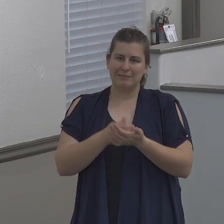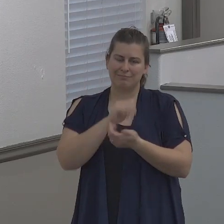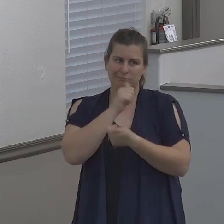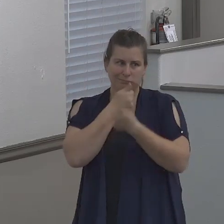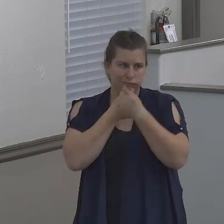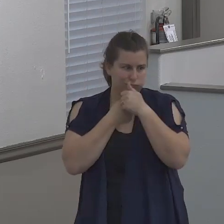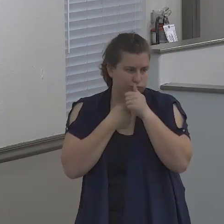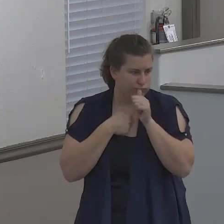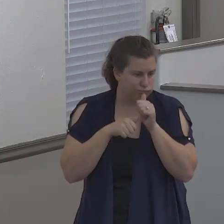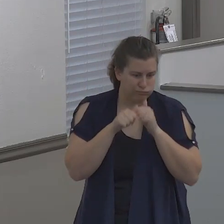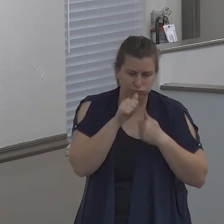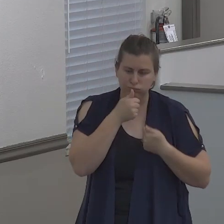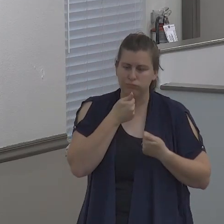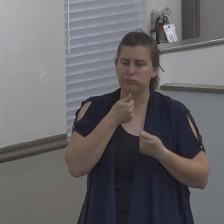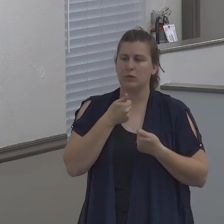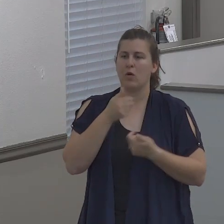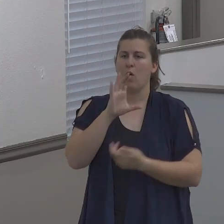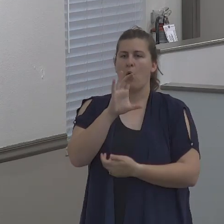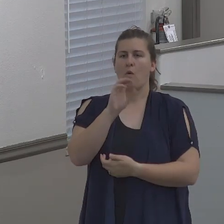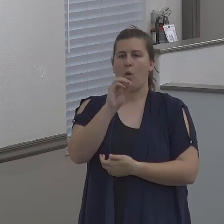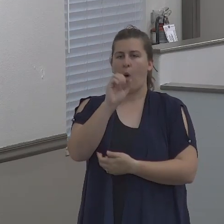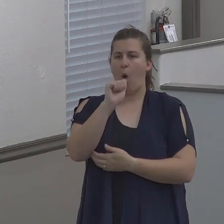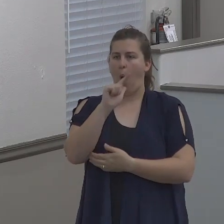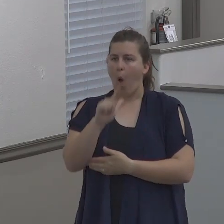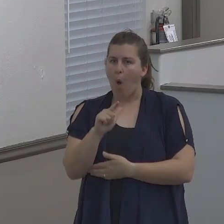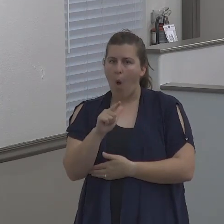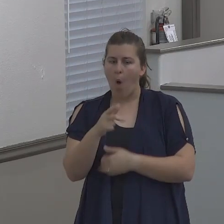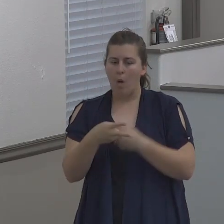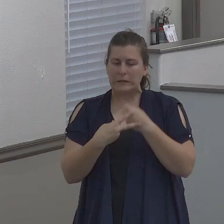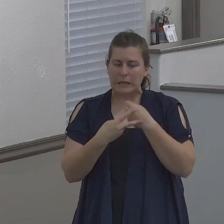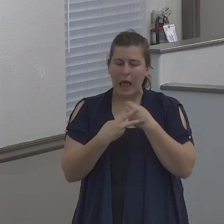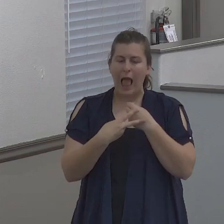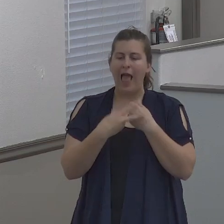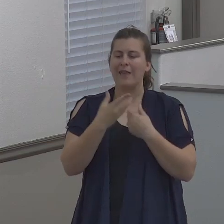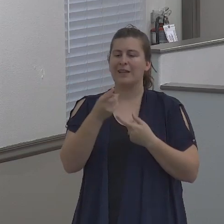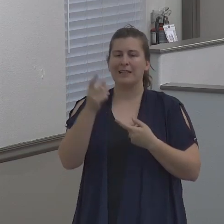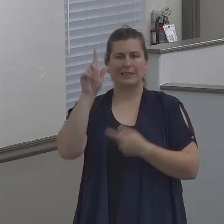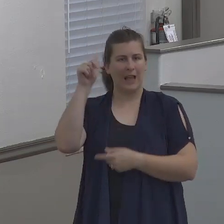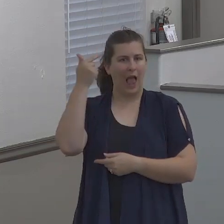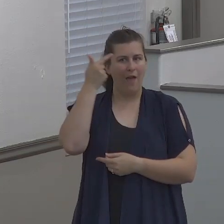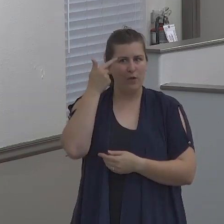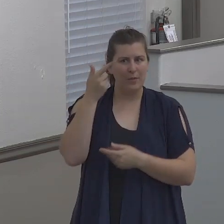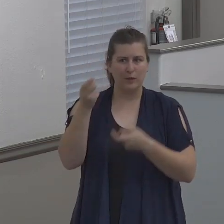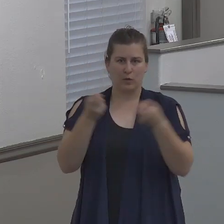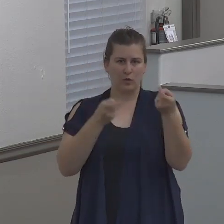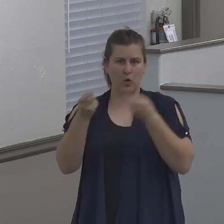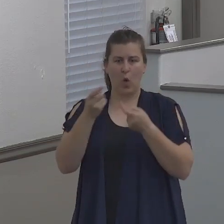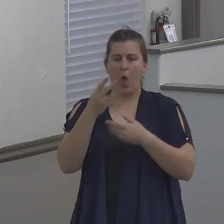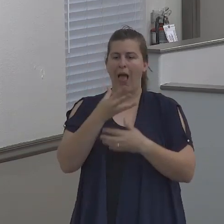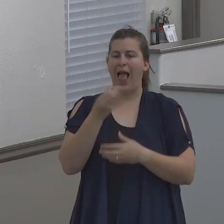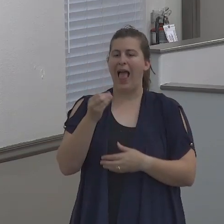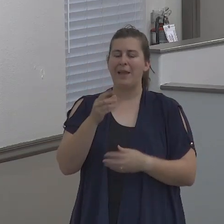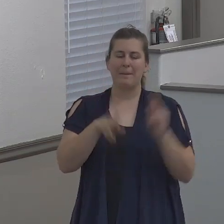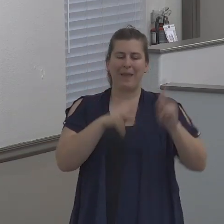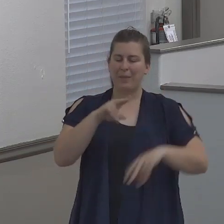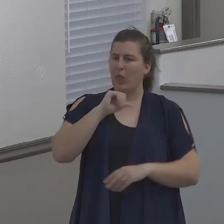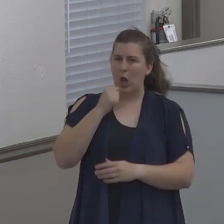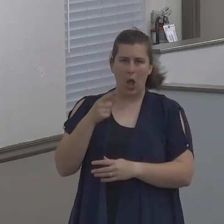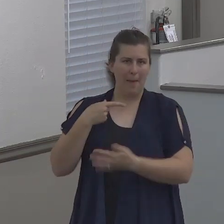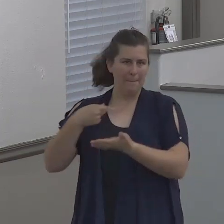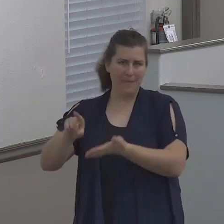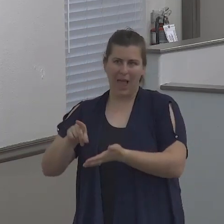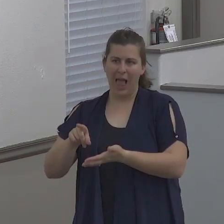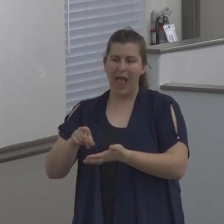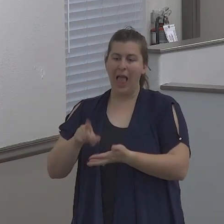money, suffered the effects of coal naturalization, coal rationing, government control, and bad